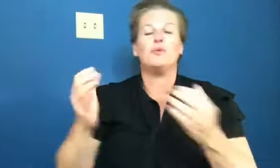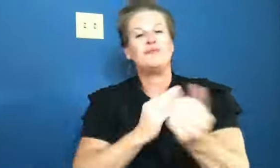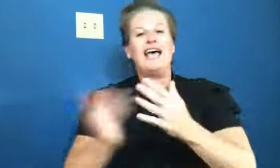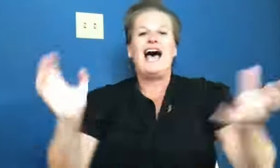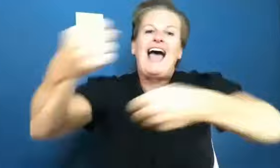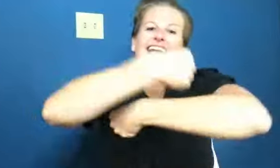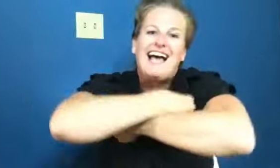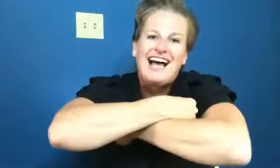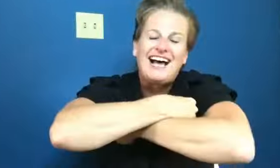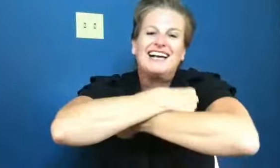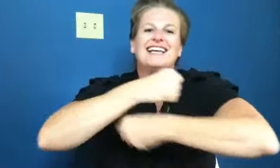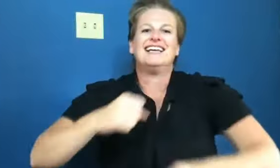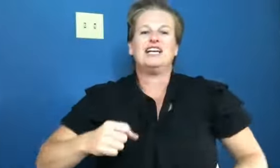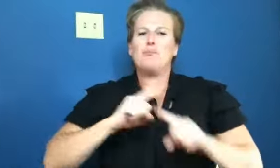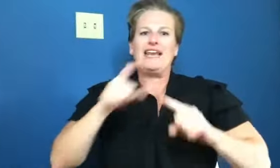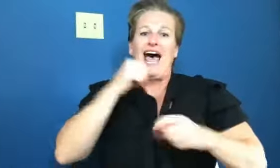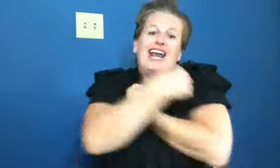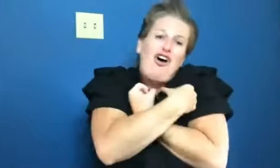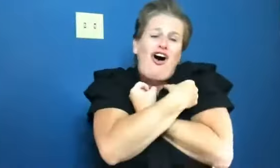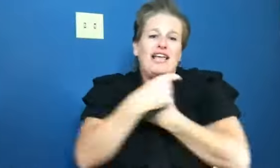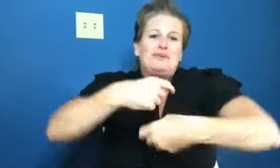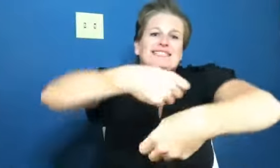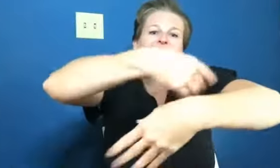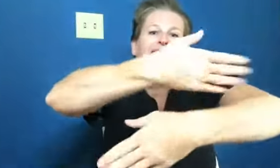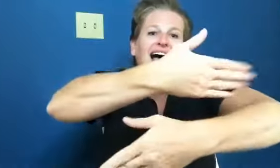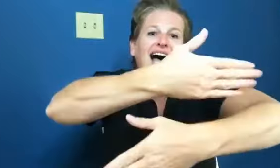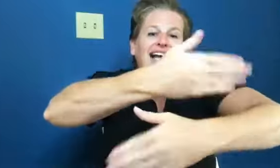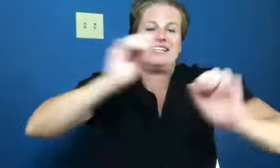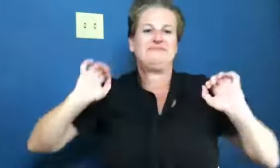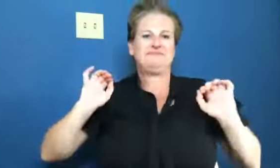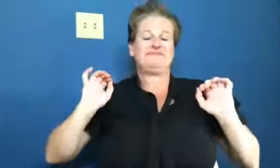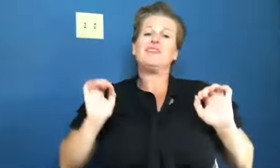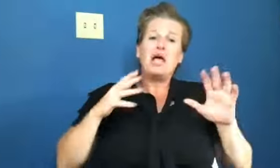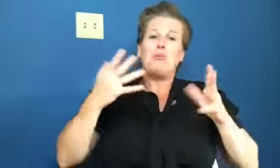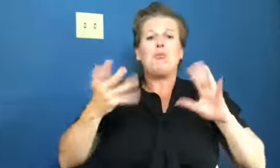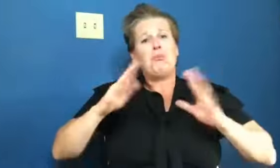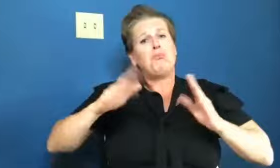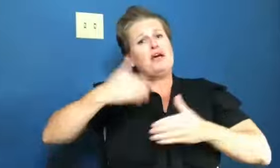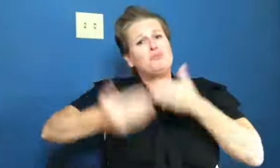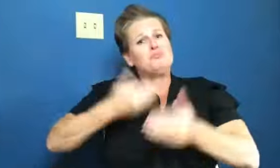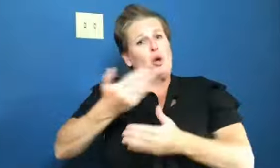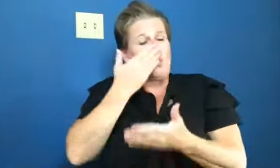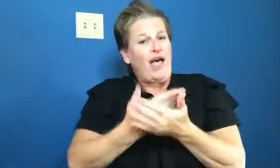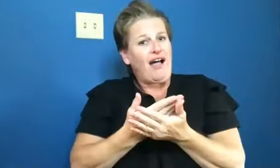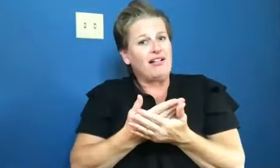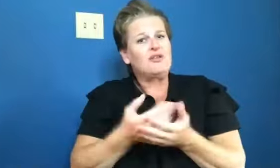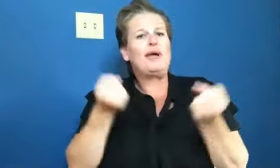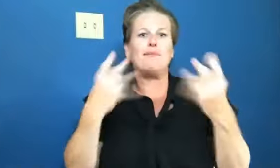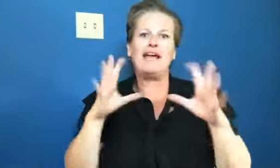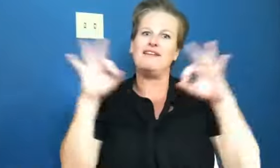two or three people in between you. And the visit went reasonably well. We had other family around, so we had to act like we were nice to each other.